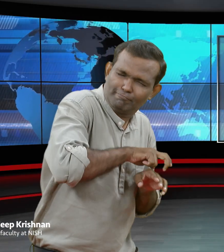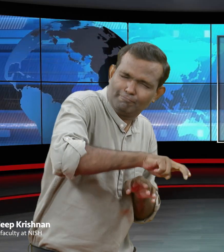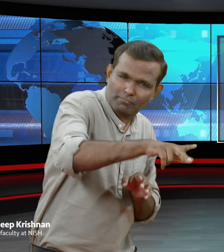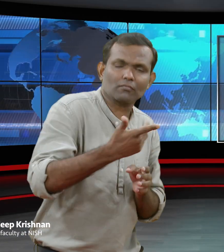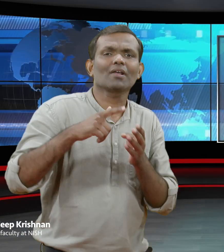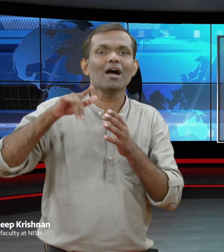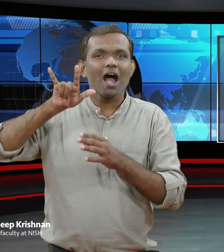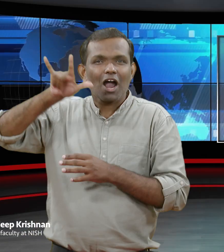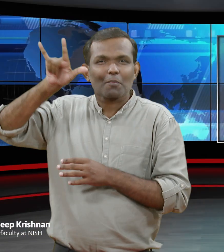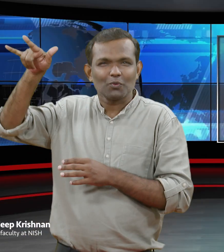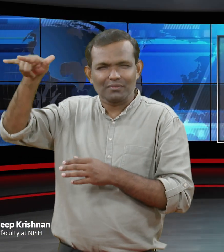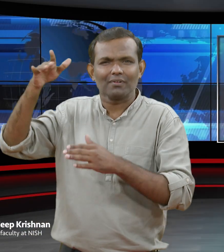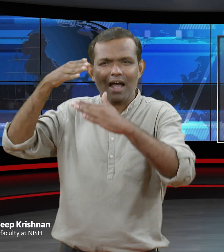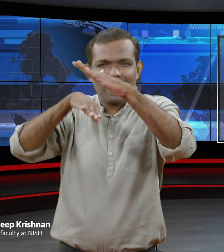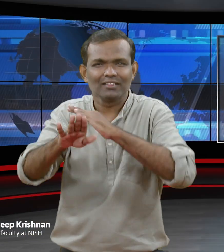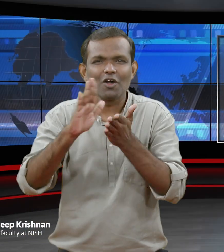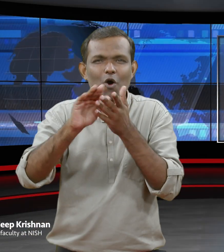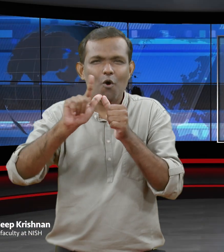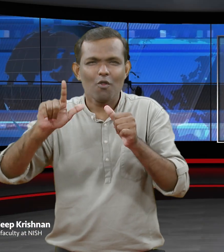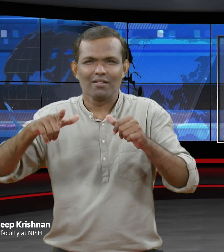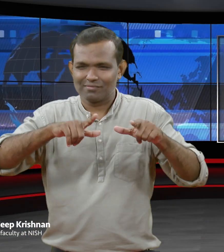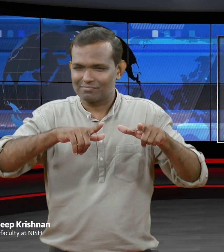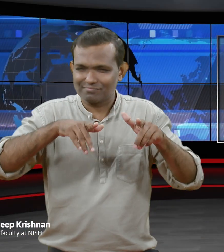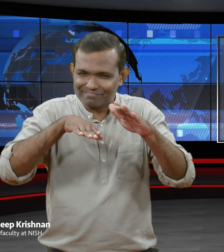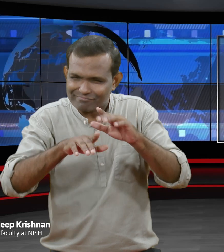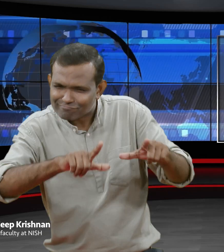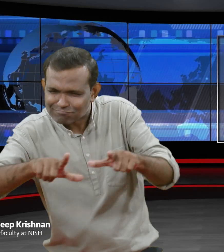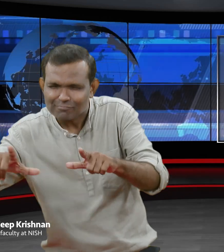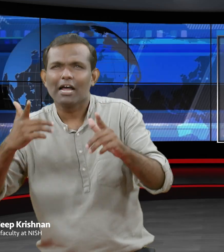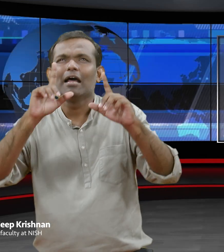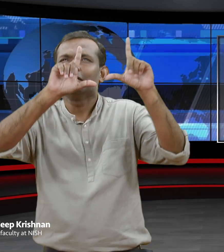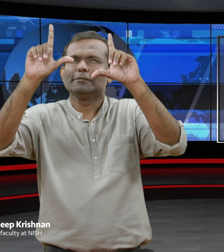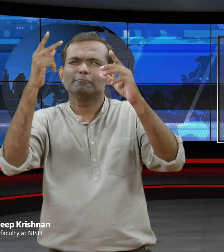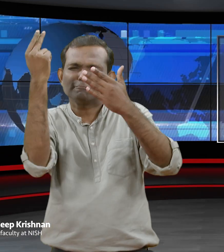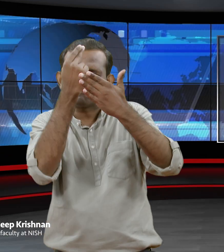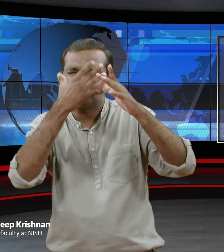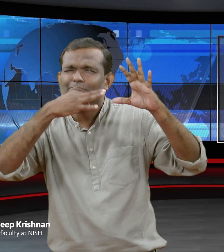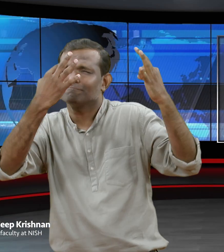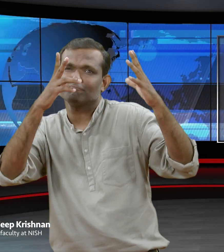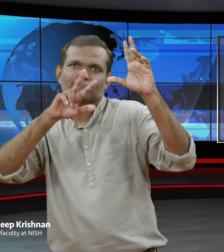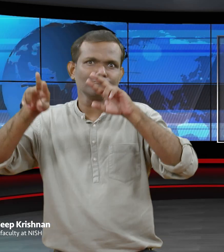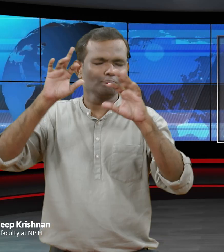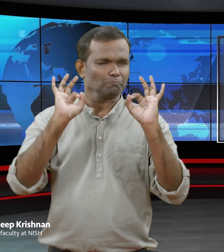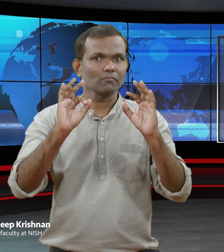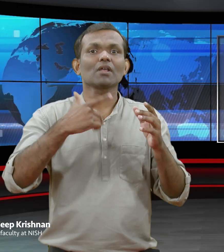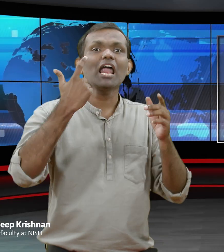beautiful, walkable, and welcoming for residents and visitors. The early parts of the project will showcase Kerala's investment in